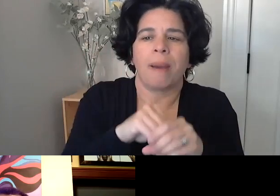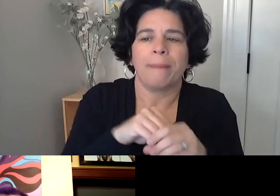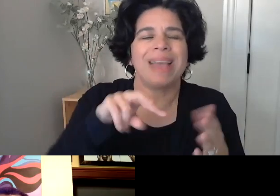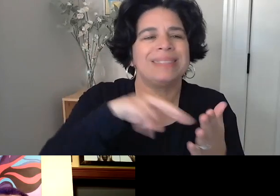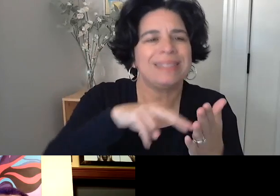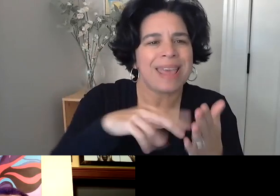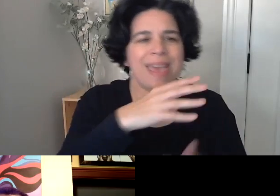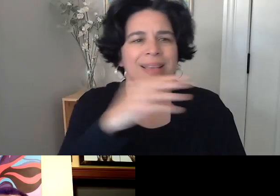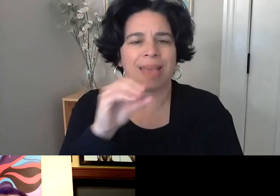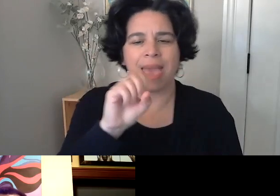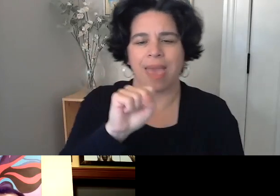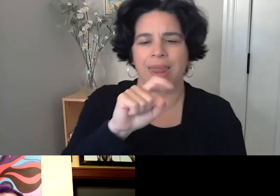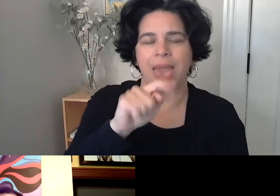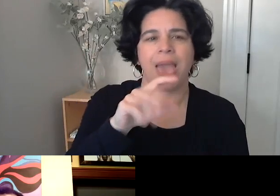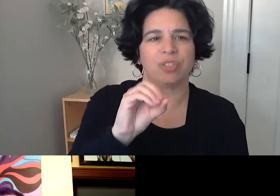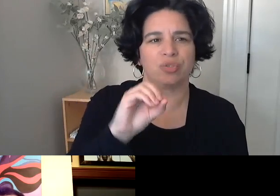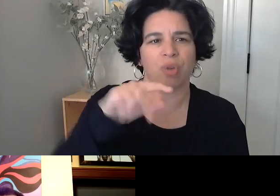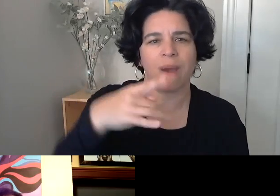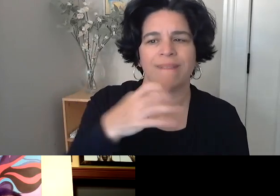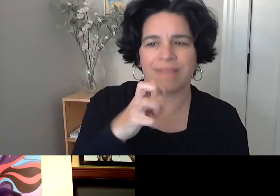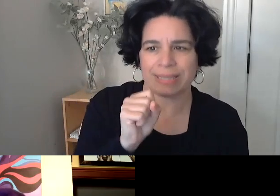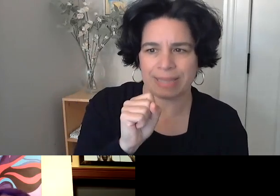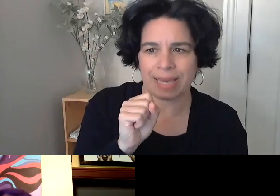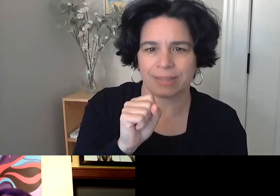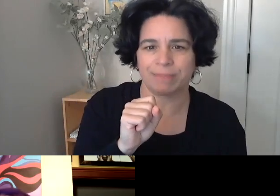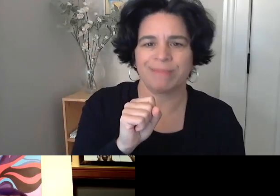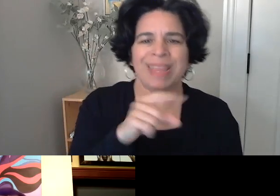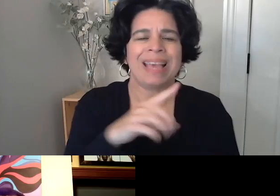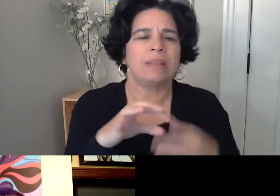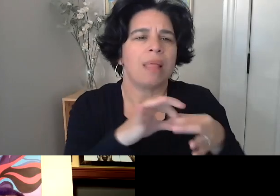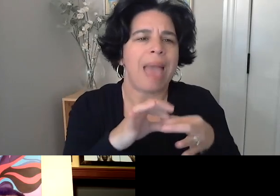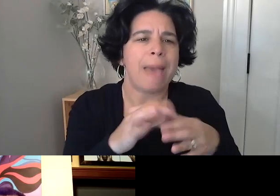Astro Dance combines dance and astrophysics.